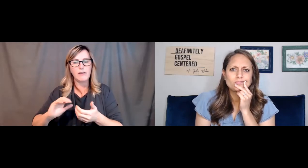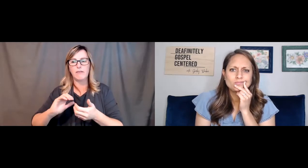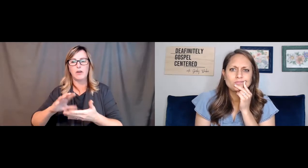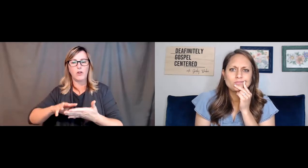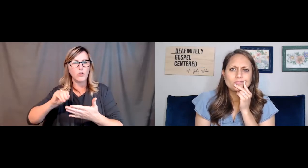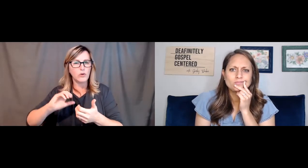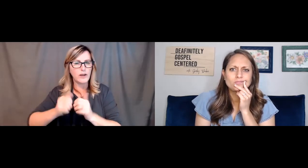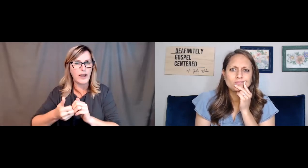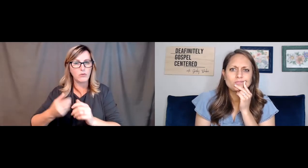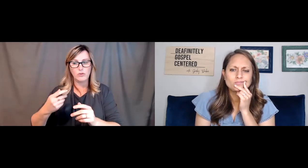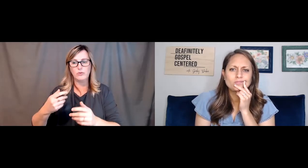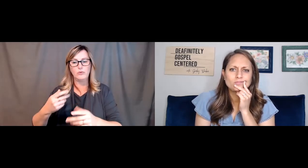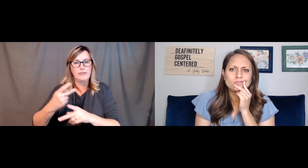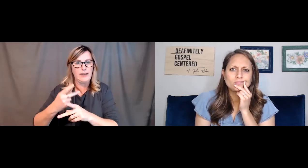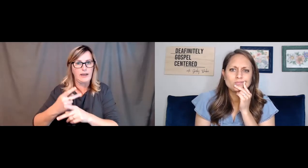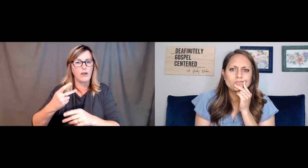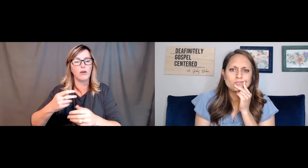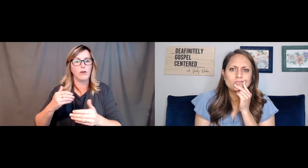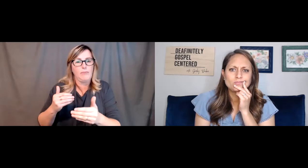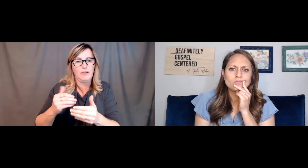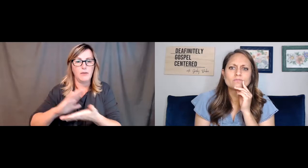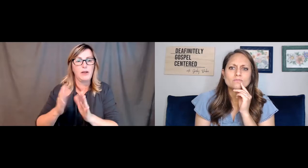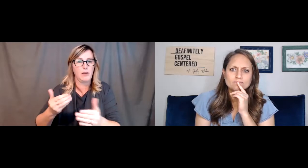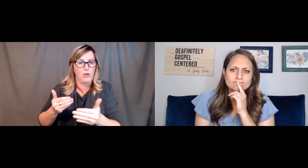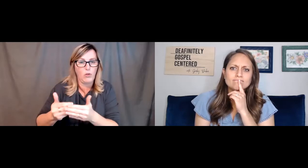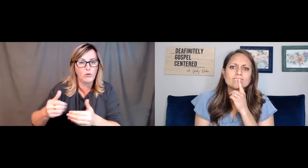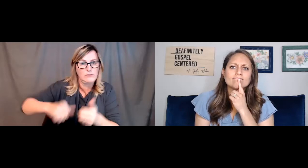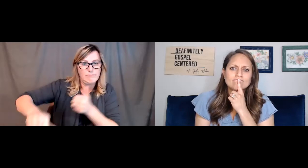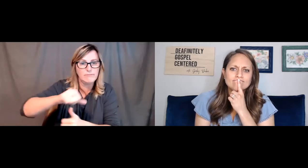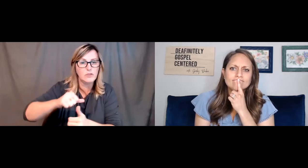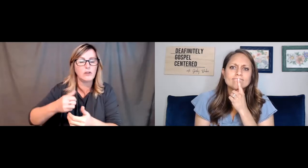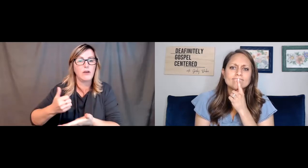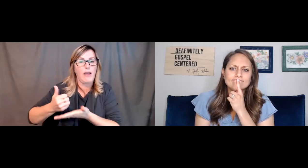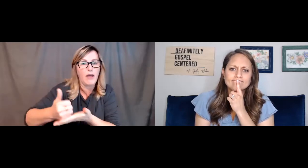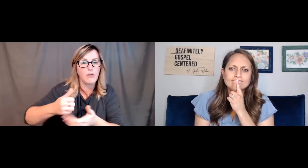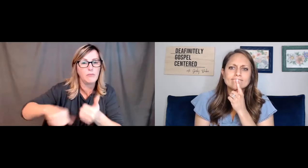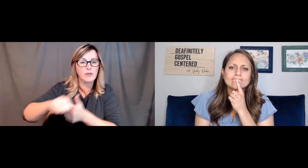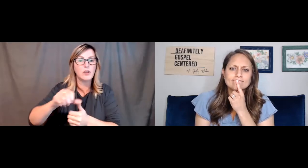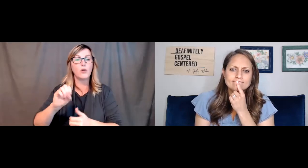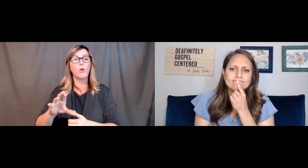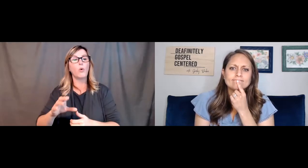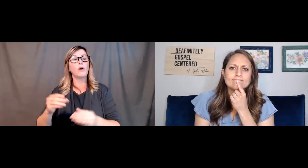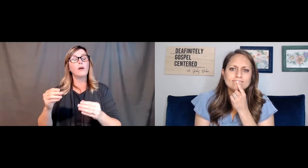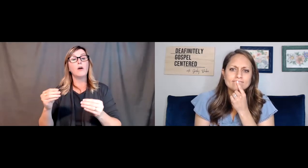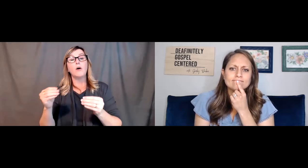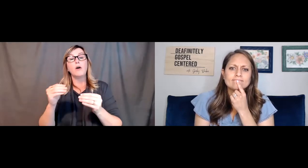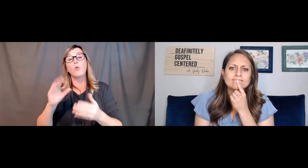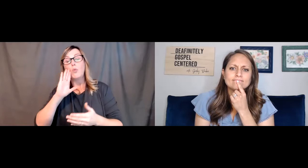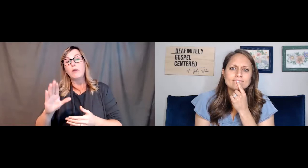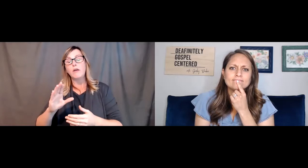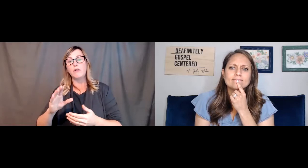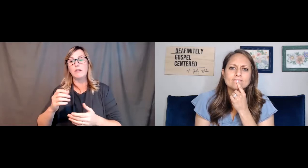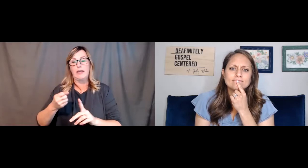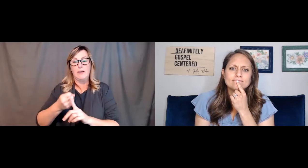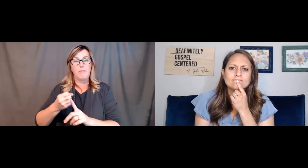And how we can learn to forgive and become closer to each other and lean into each other.